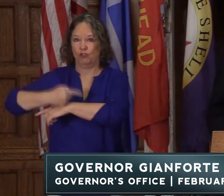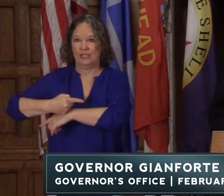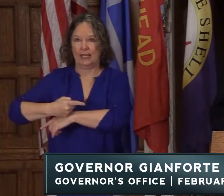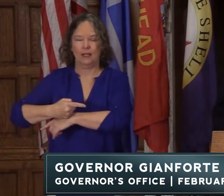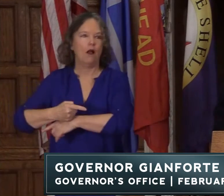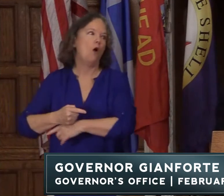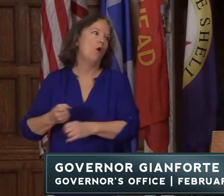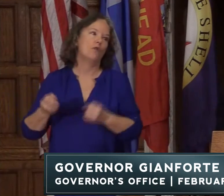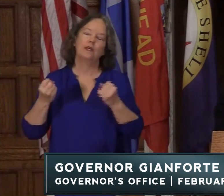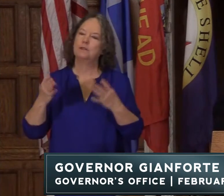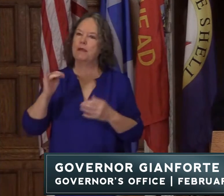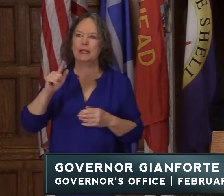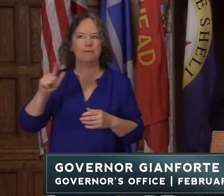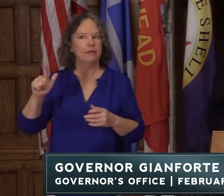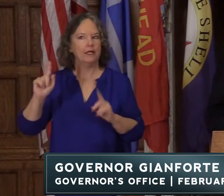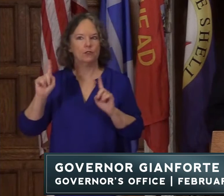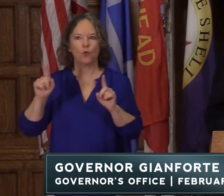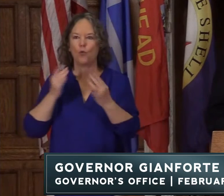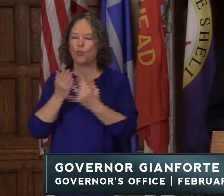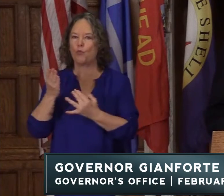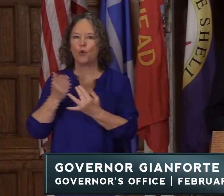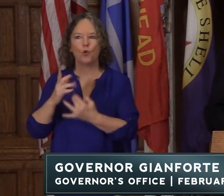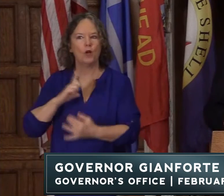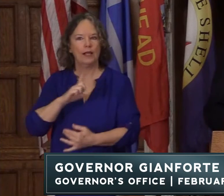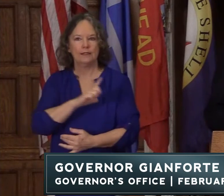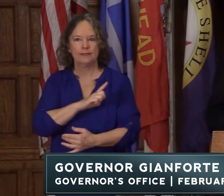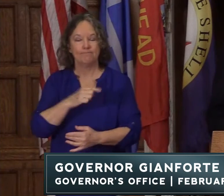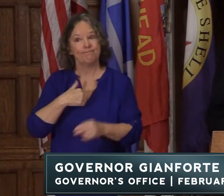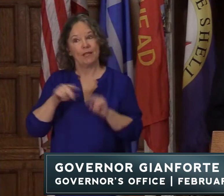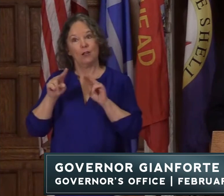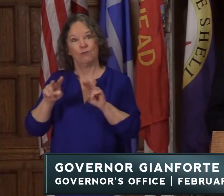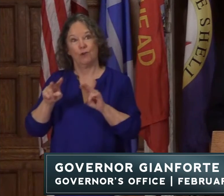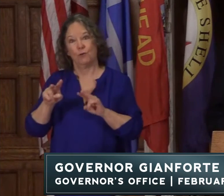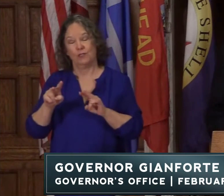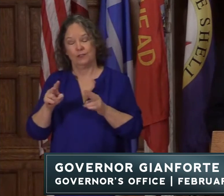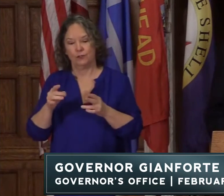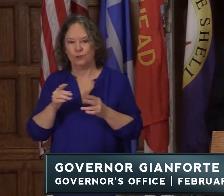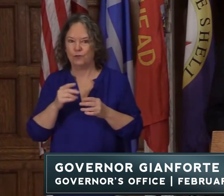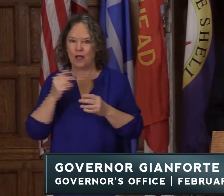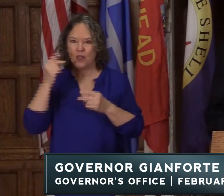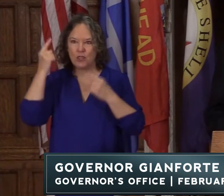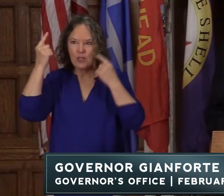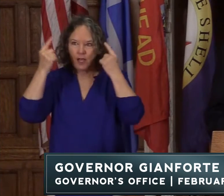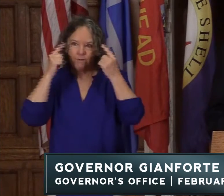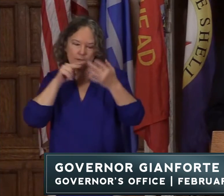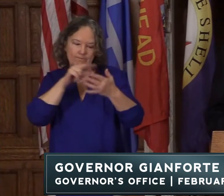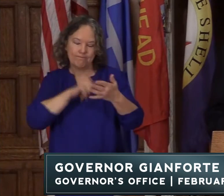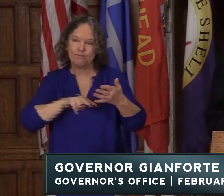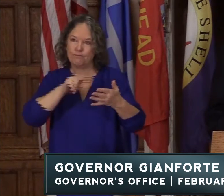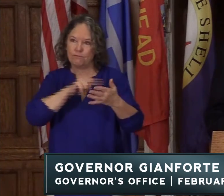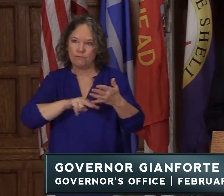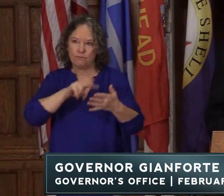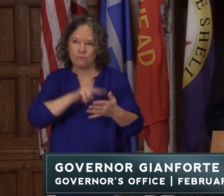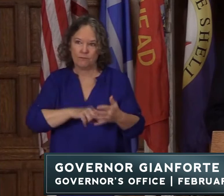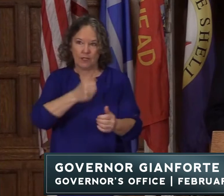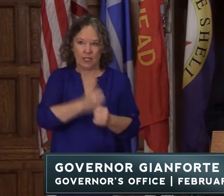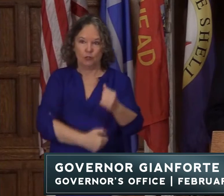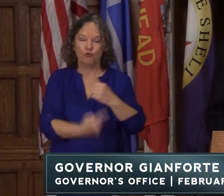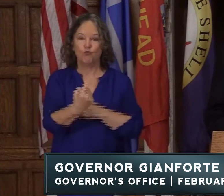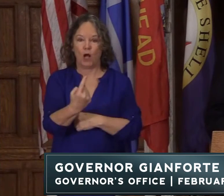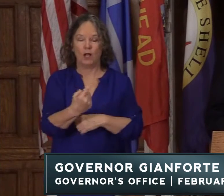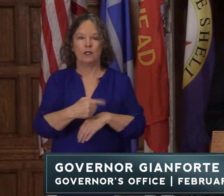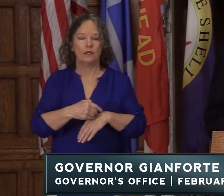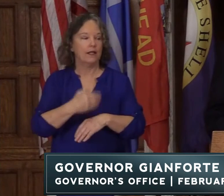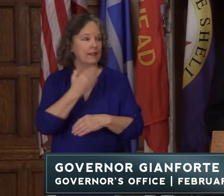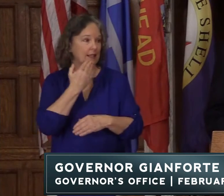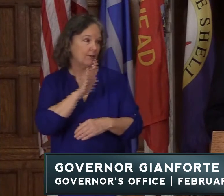There's a lot of bills moving through the legislature, and I look forward to giving them thoughtful consideration if they get to my desk. So